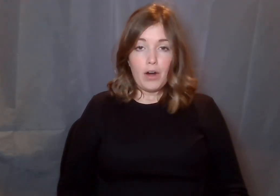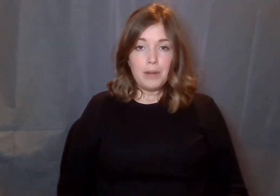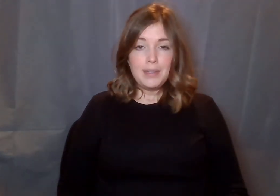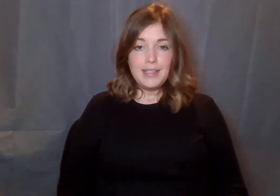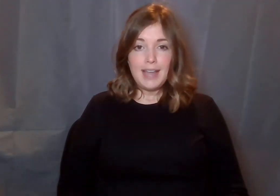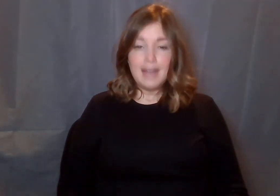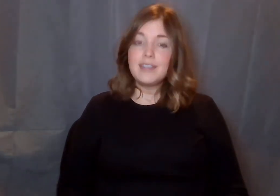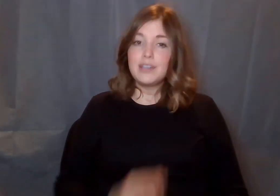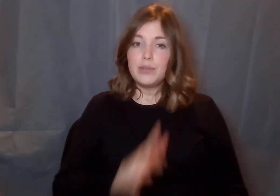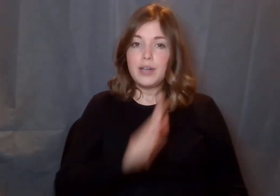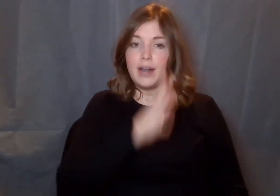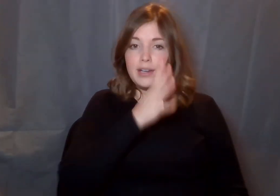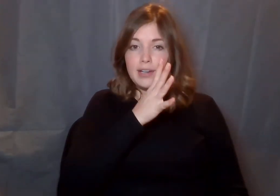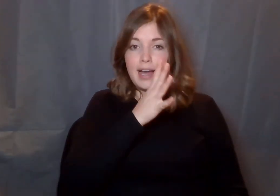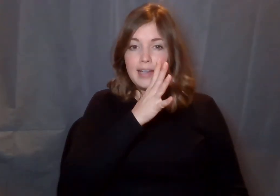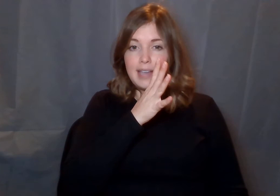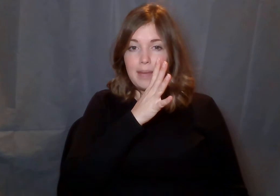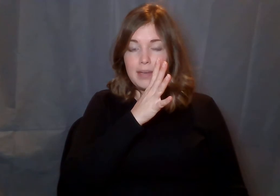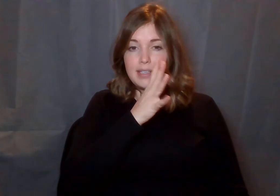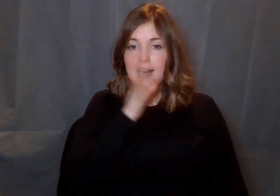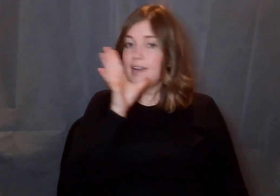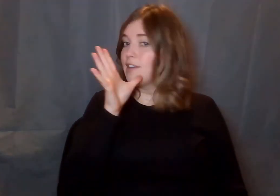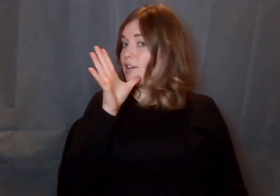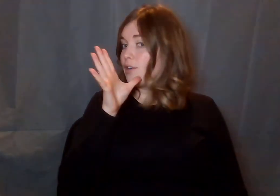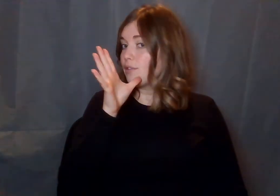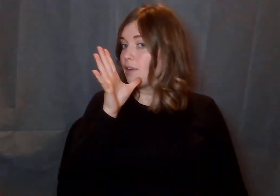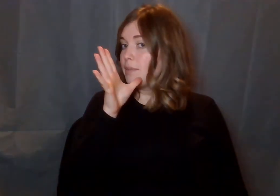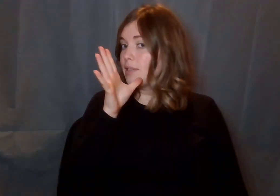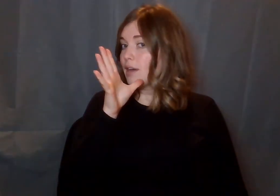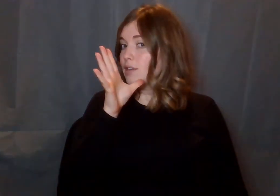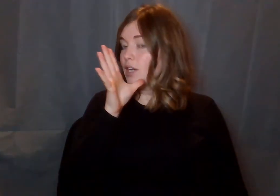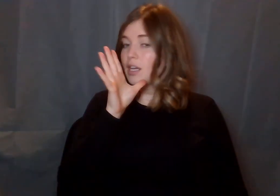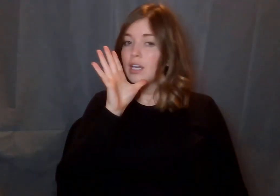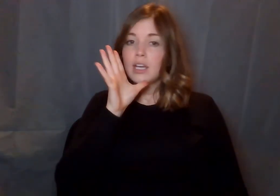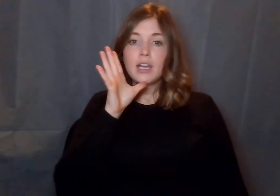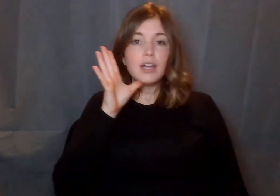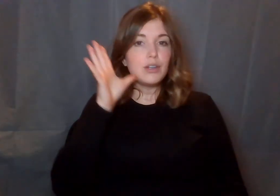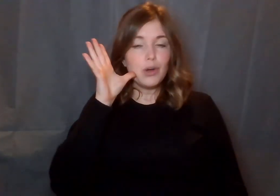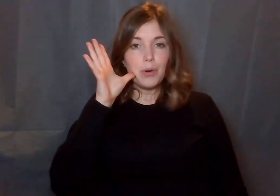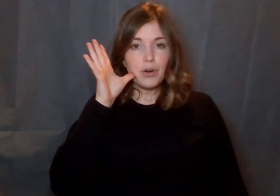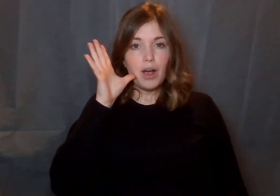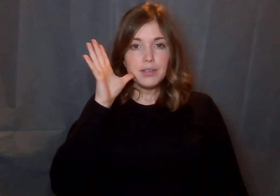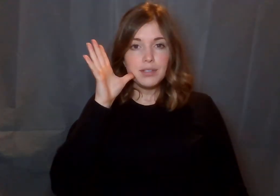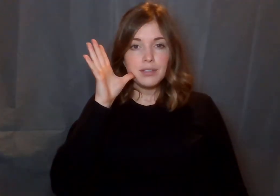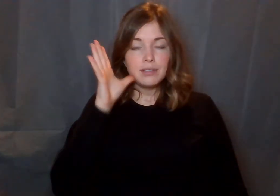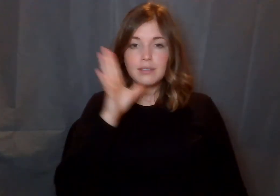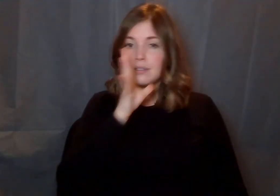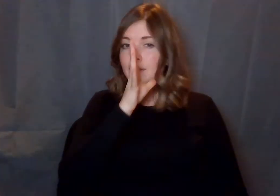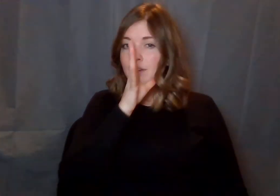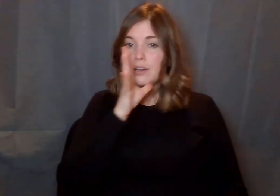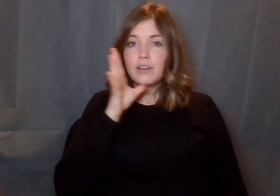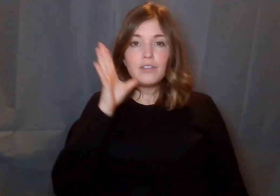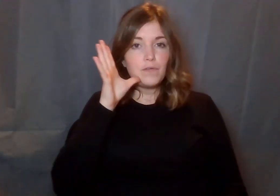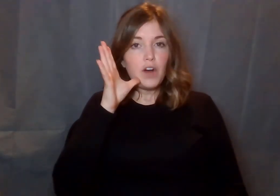Farm is next. You start on your non-dominant side and your thumb is touching and you go across.